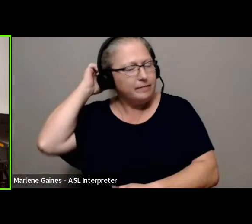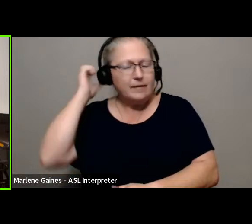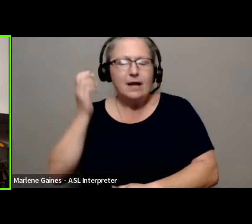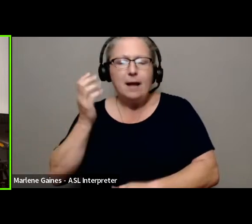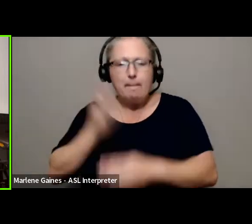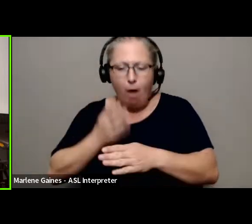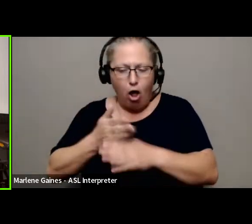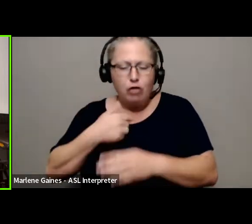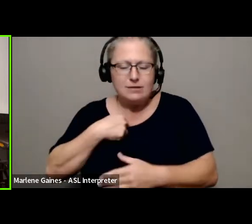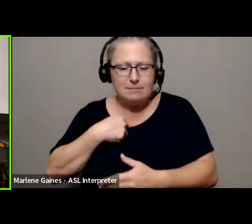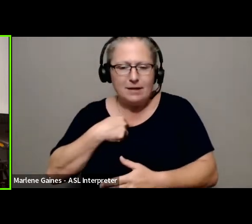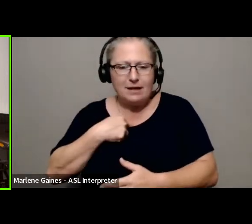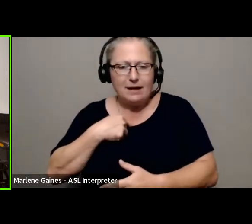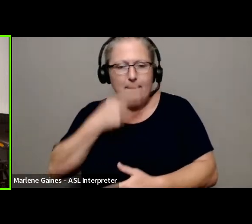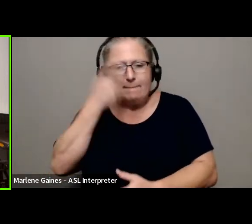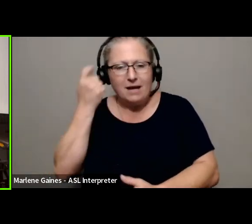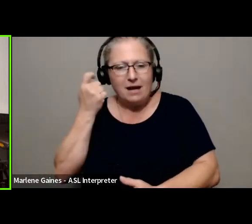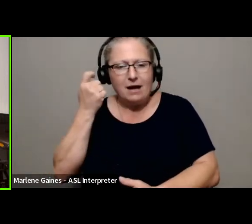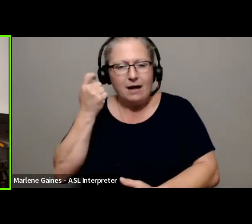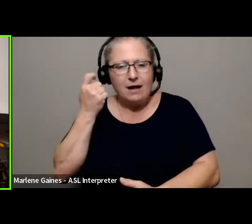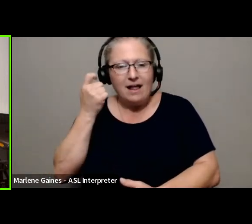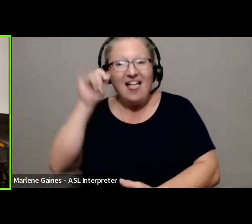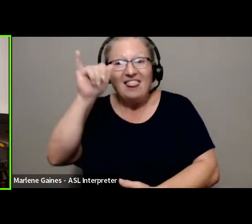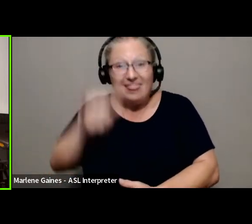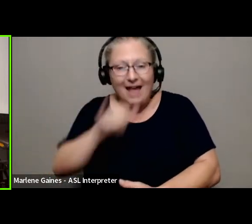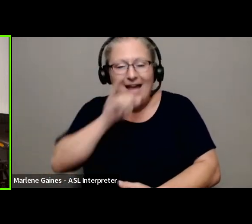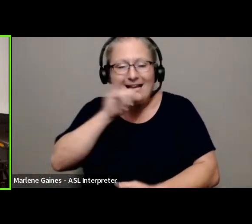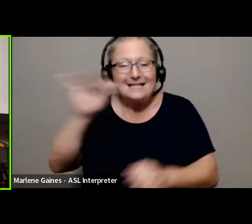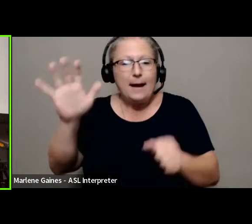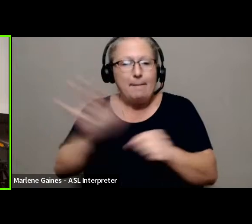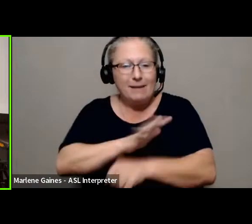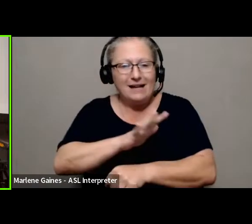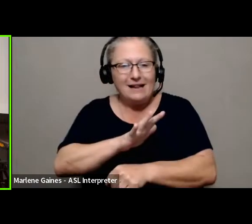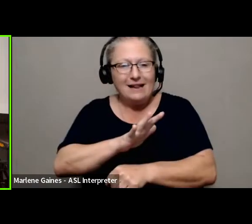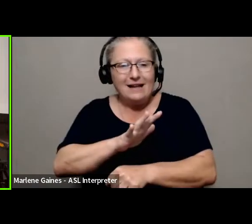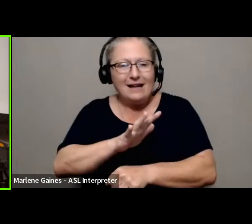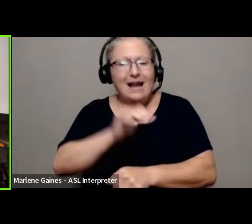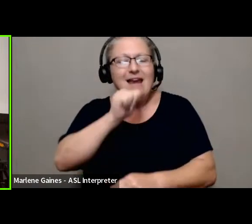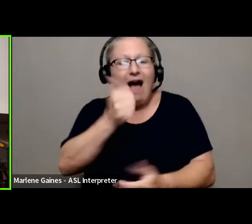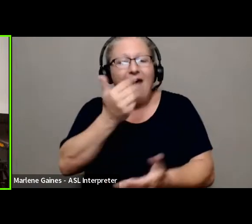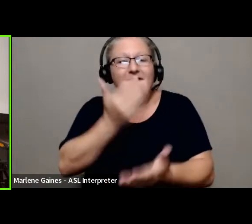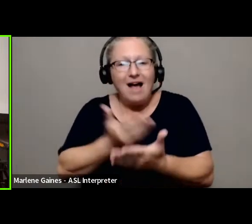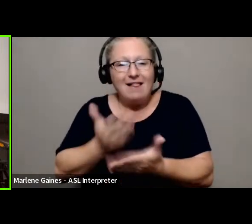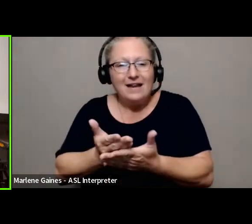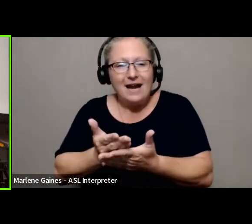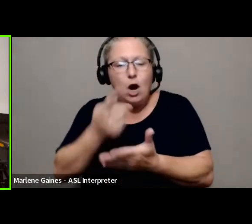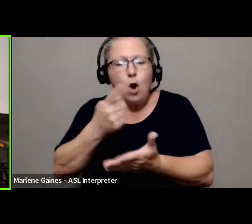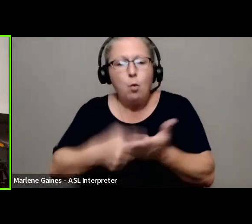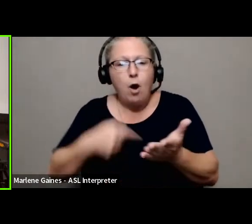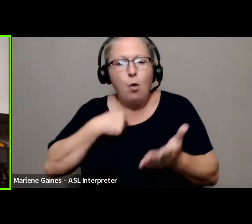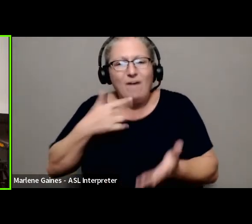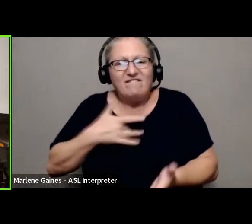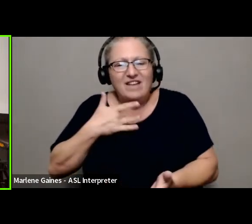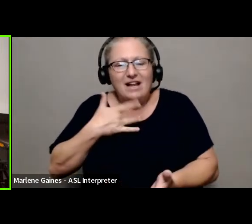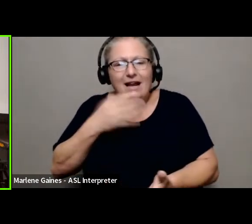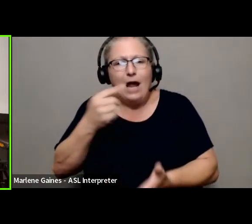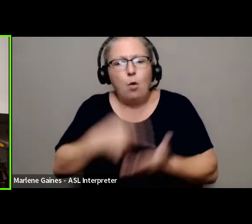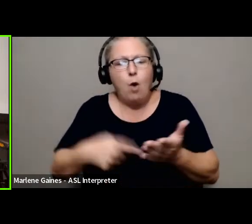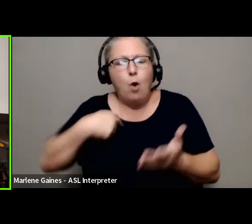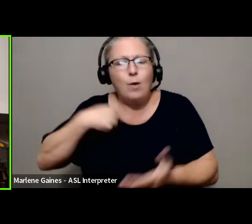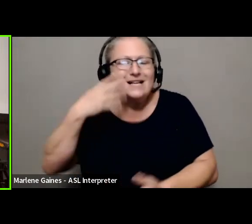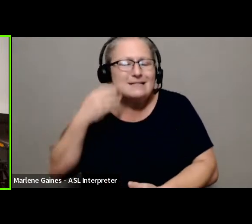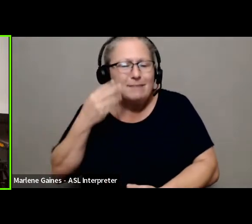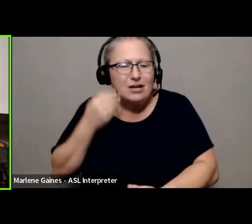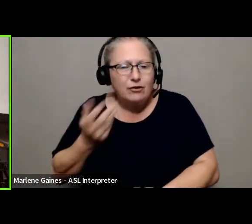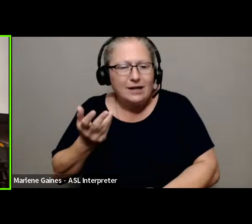it bothers me because that is completely invalidating what we're feeling and what we've